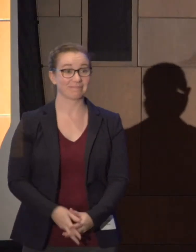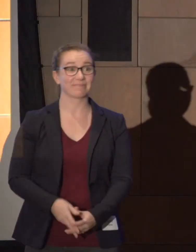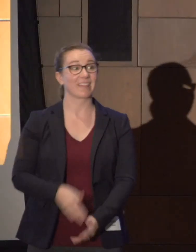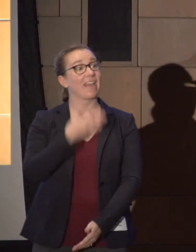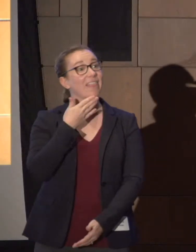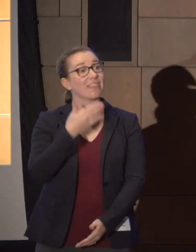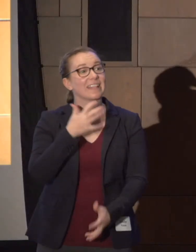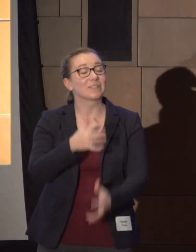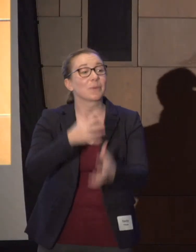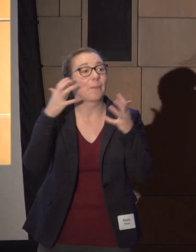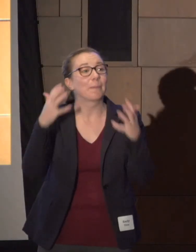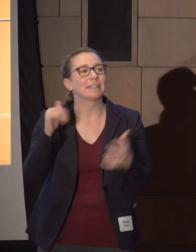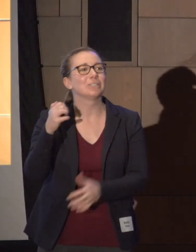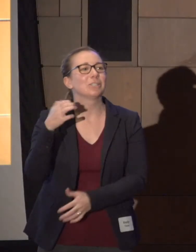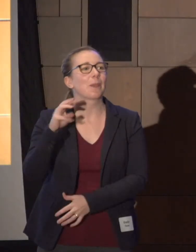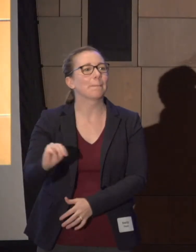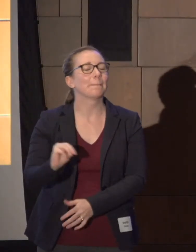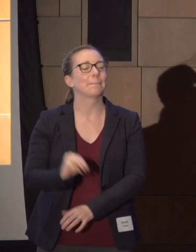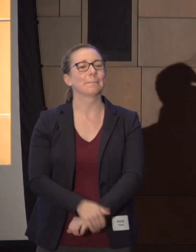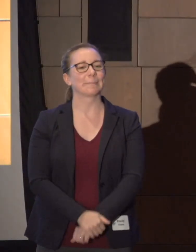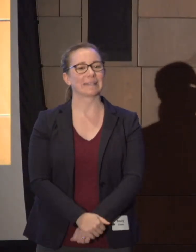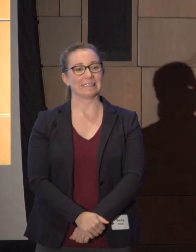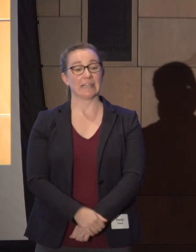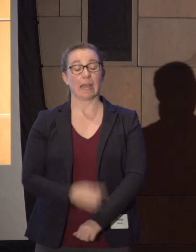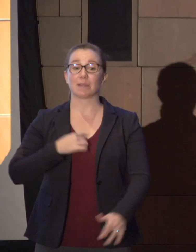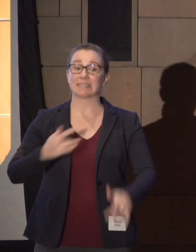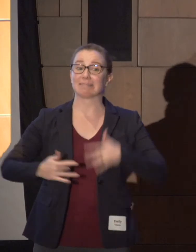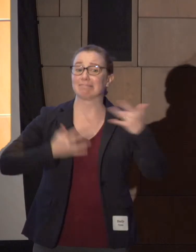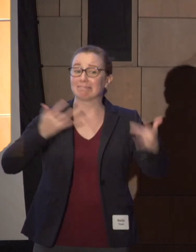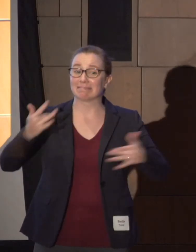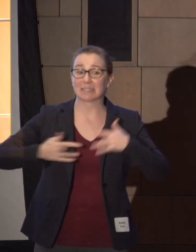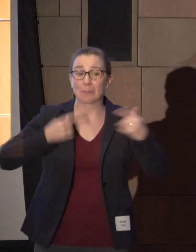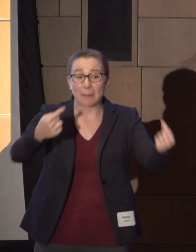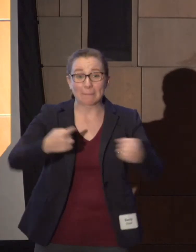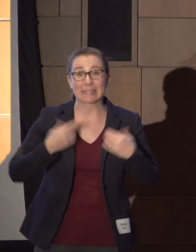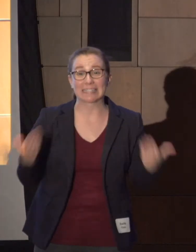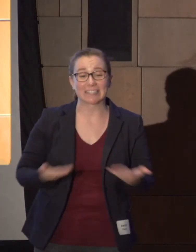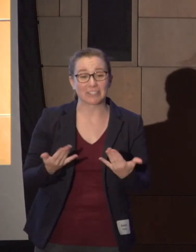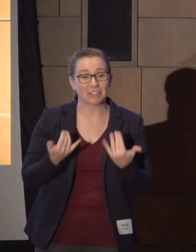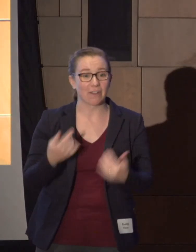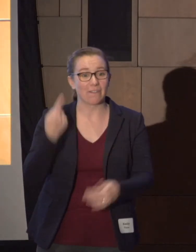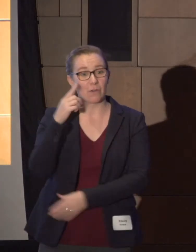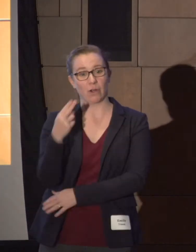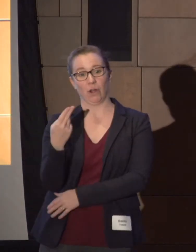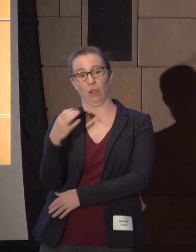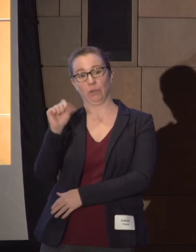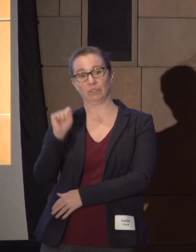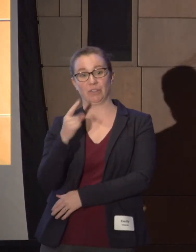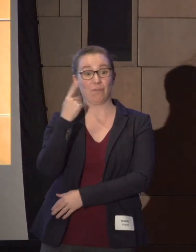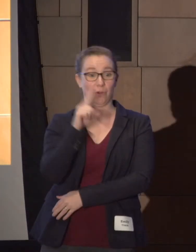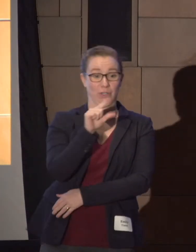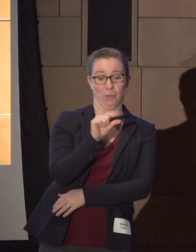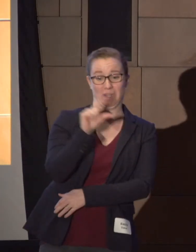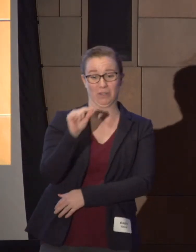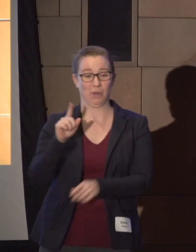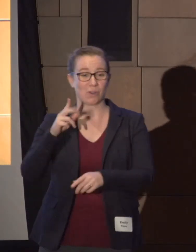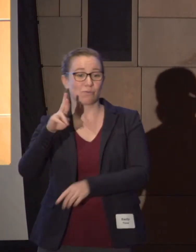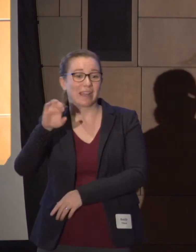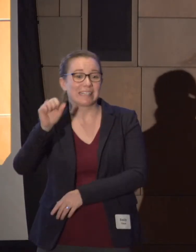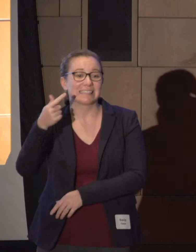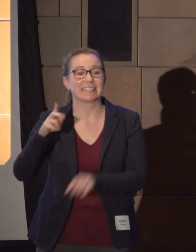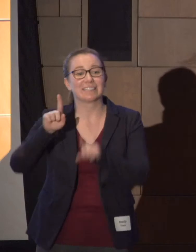Thank you so very much, Jim. And I am so excited to be here this evening to host the 2020 Rising Stars